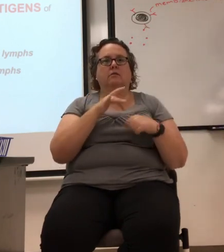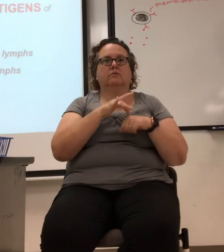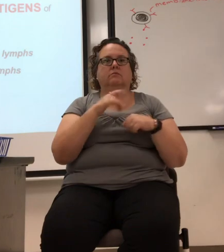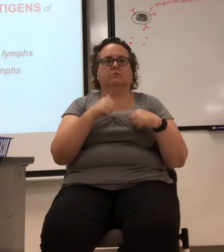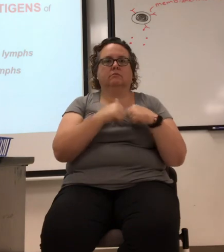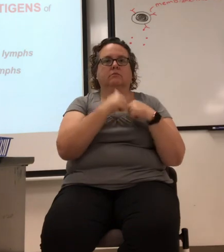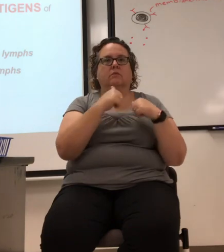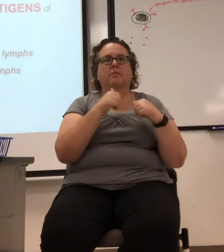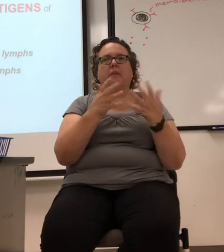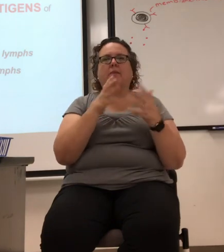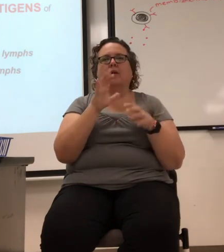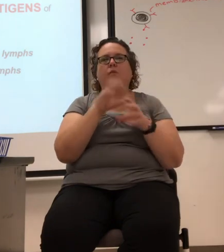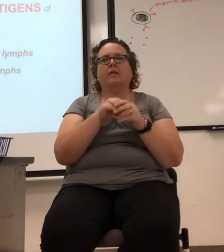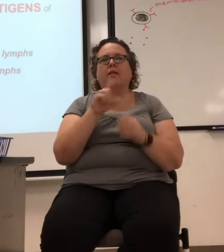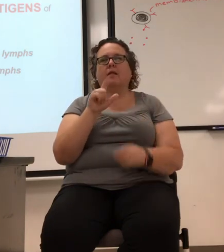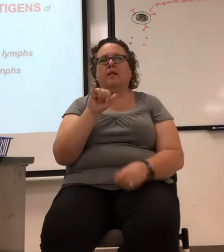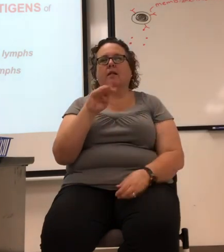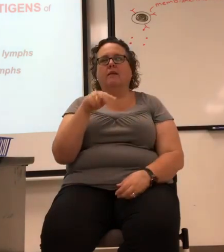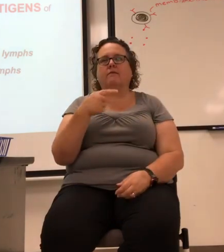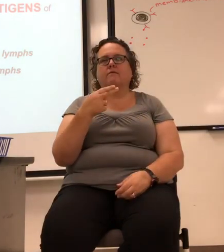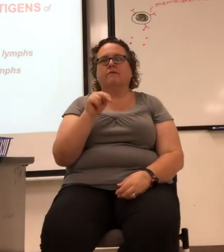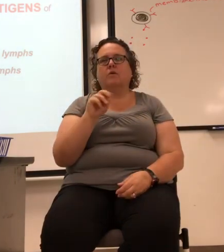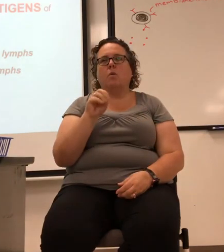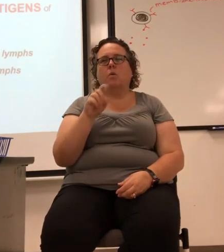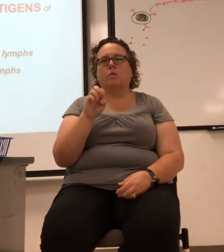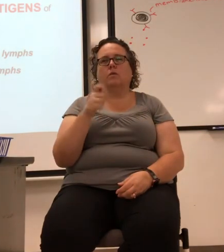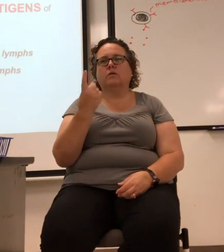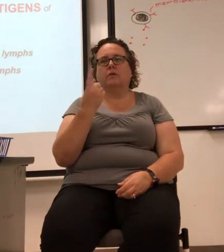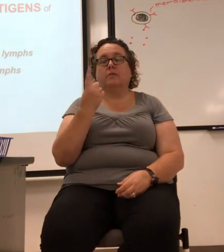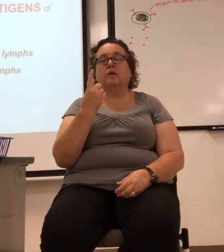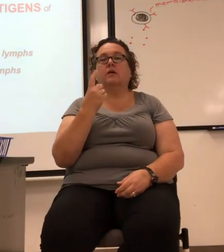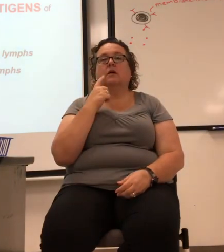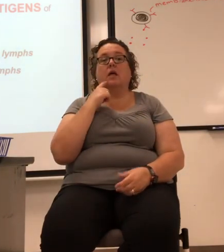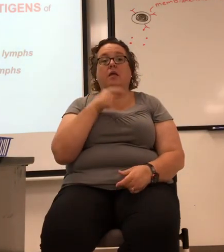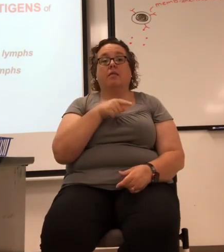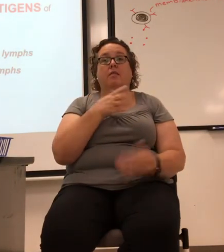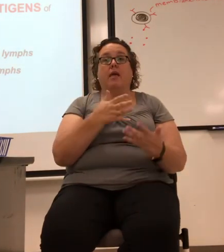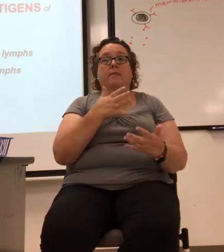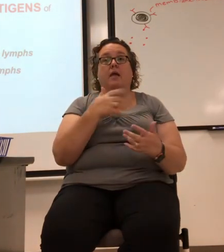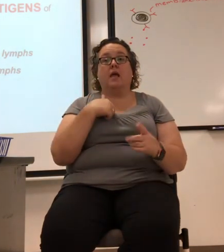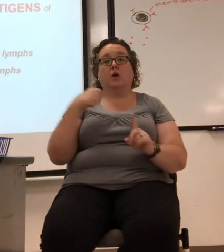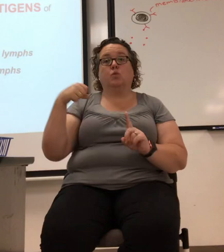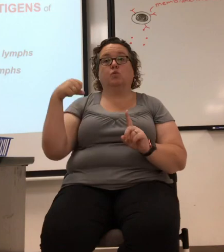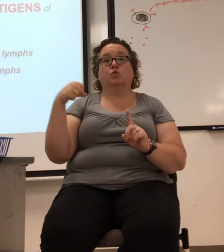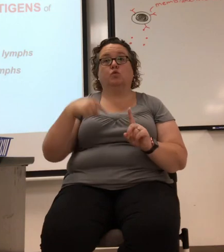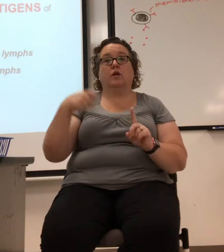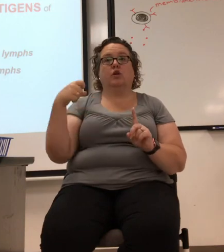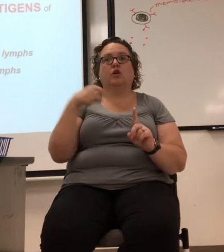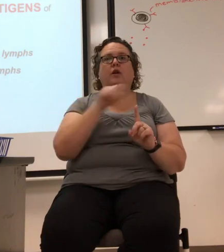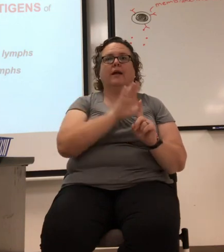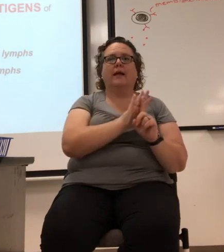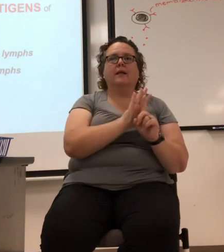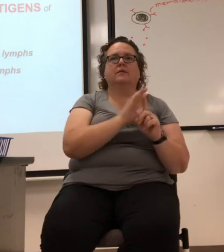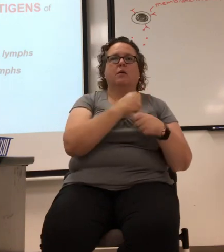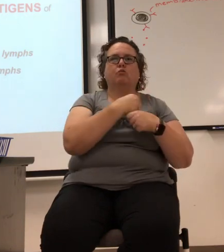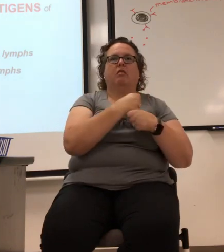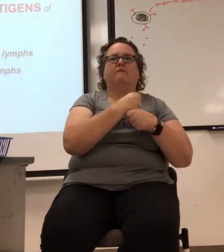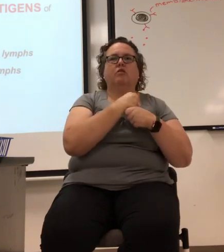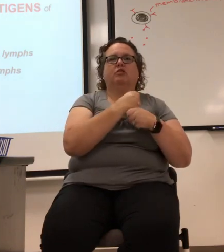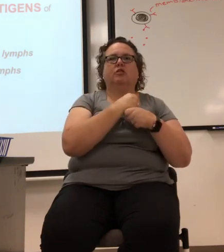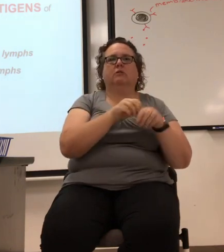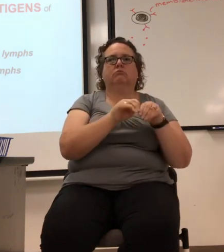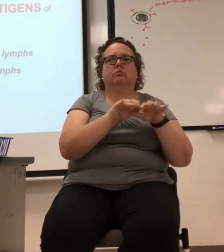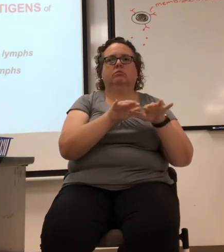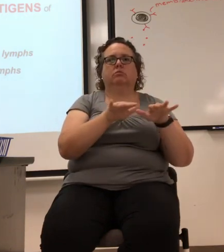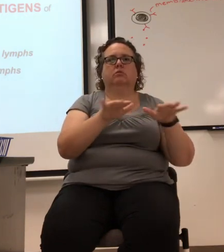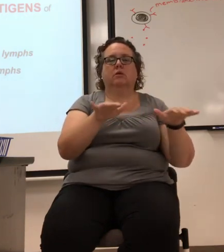maybe in the lymph node or something, that might trigger its proliferation.